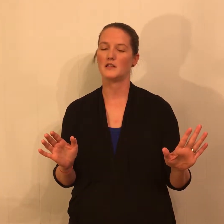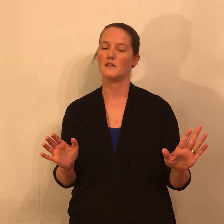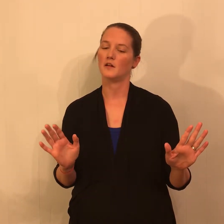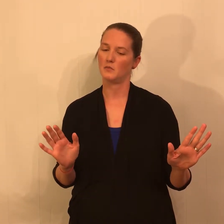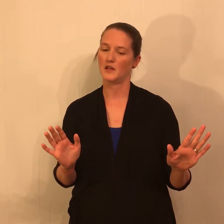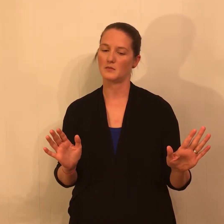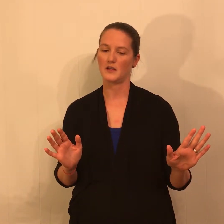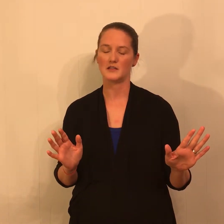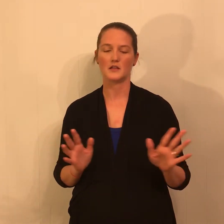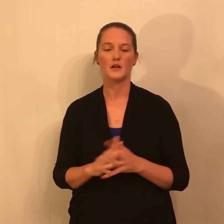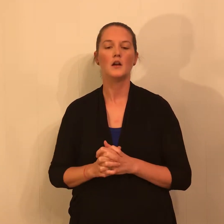in there? So that's why it's in there.